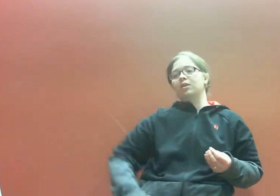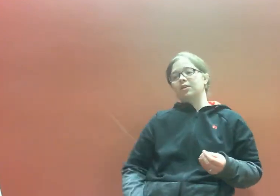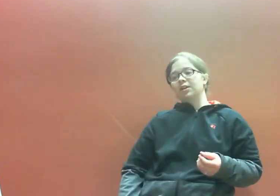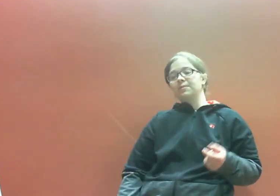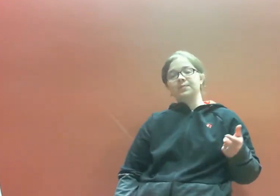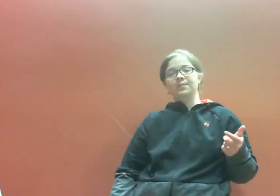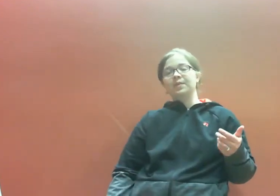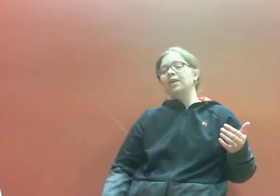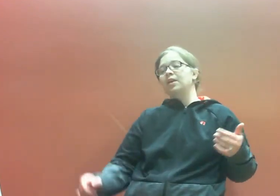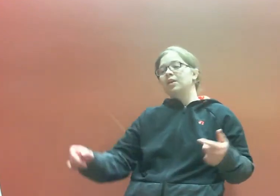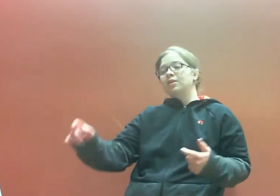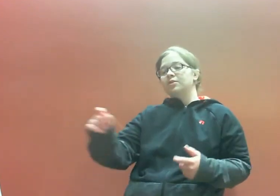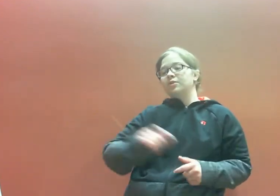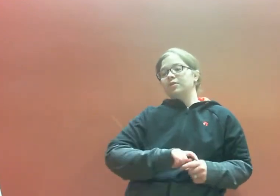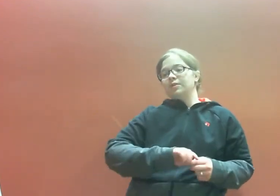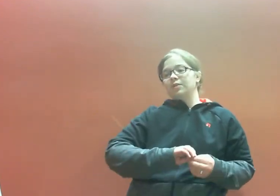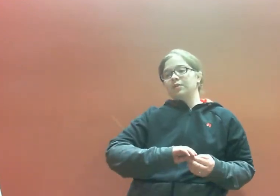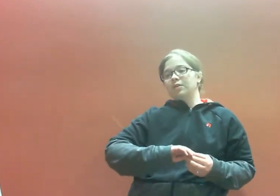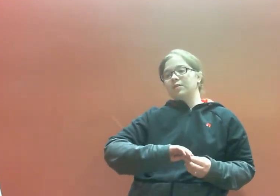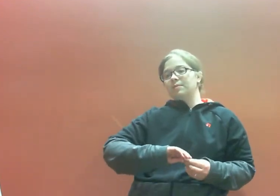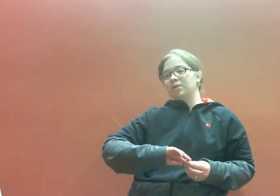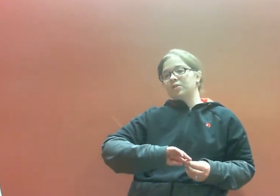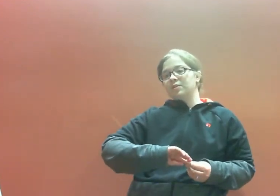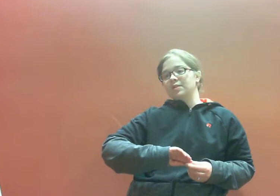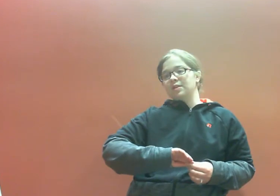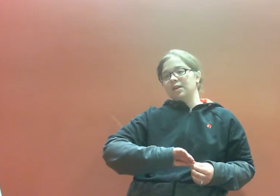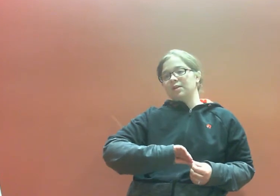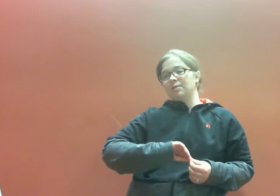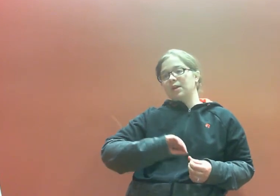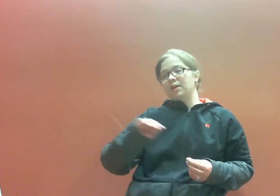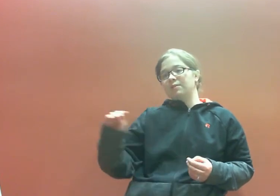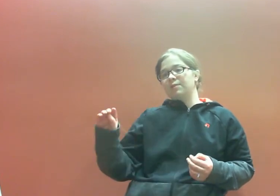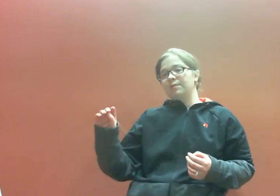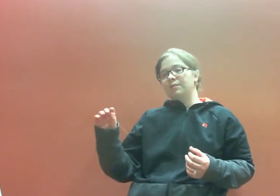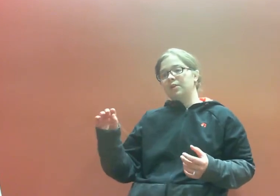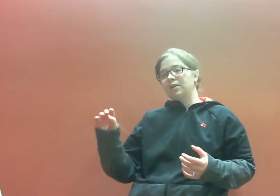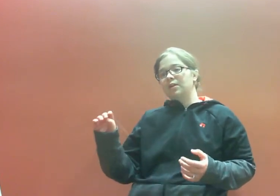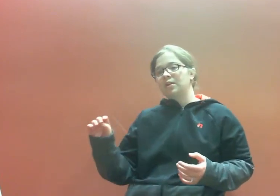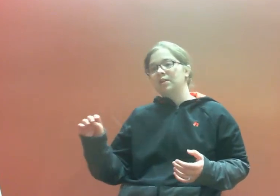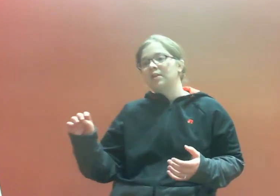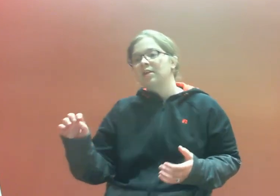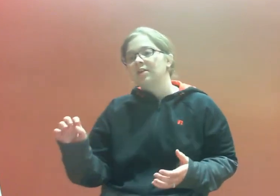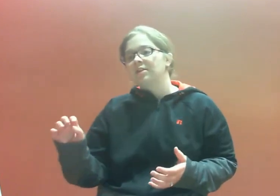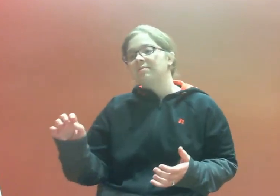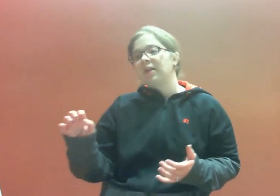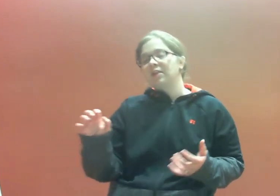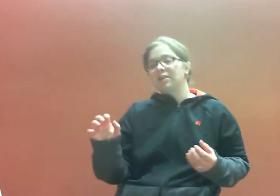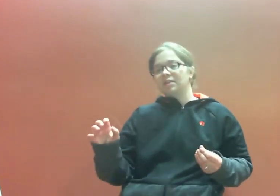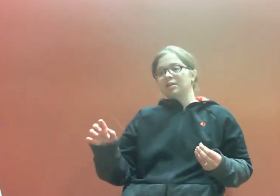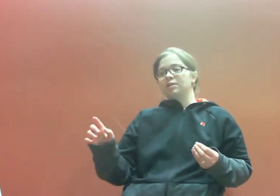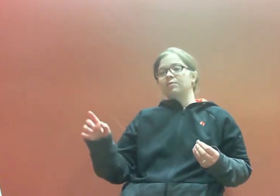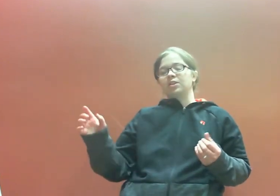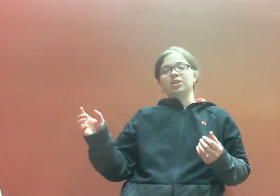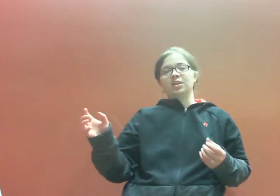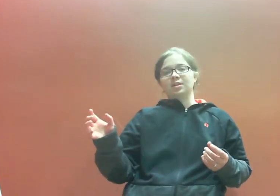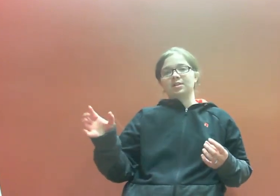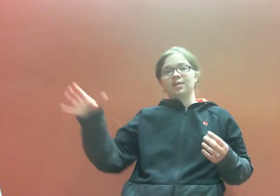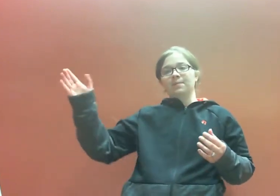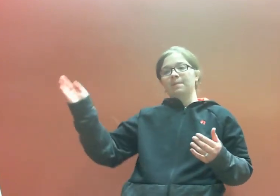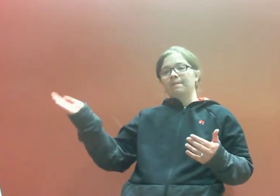cochlea. So if you look at the picture on the slide, we have the tympanic duct, which is the part